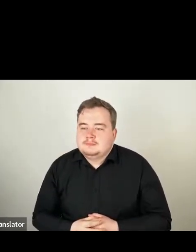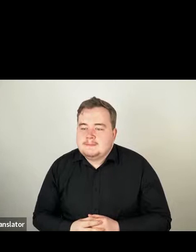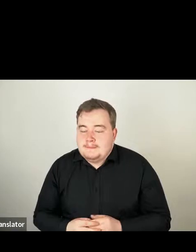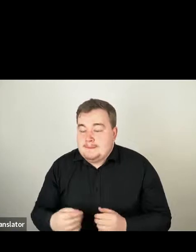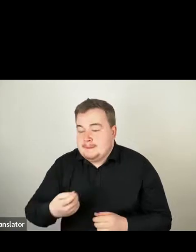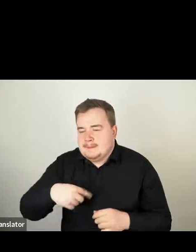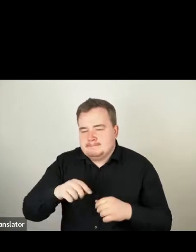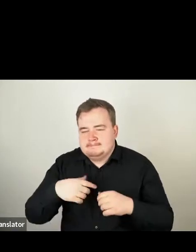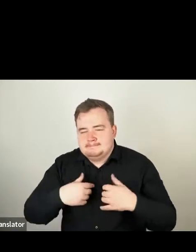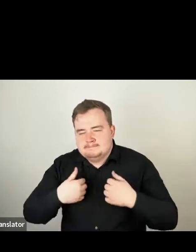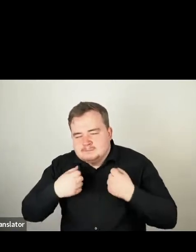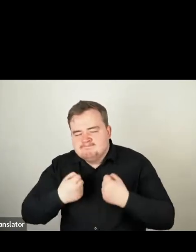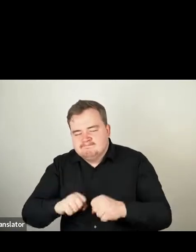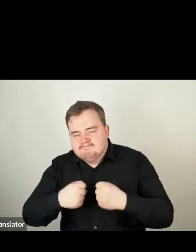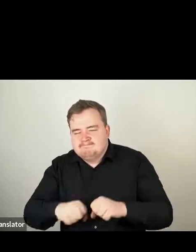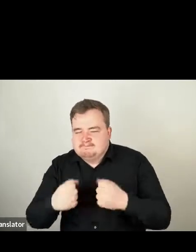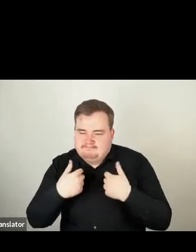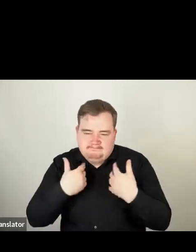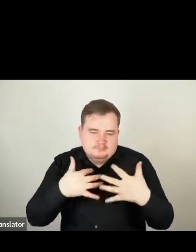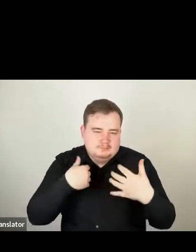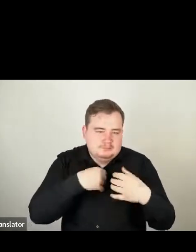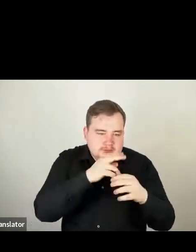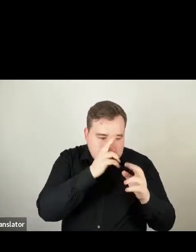courage and for using their voices